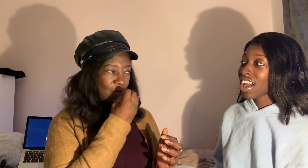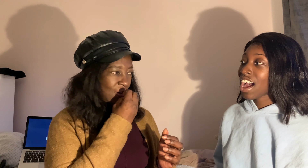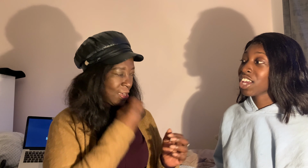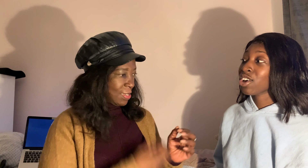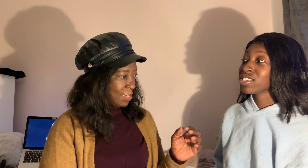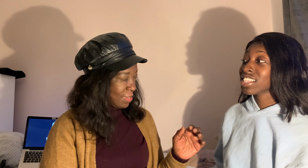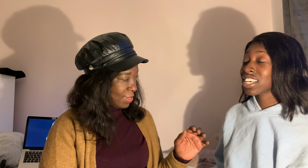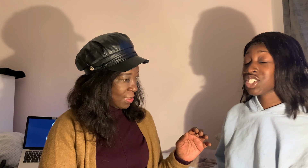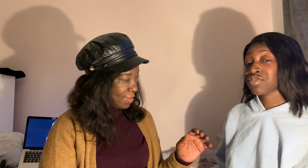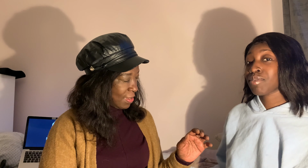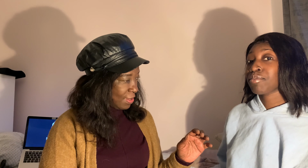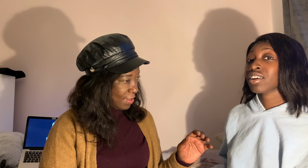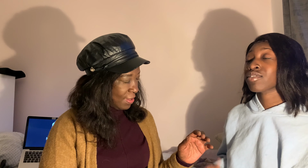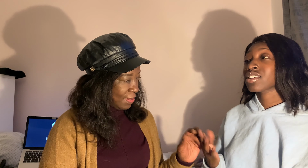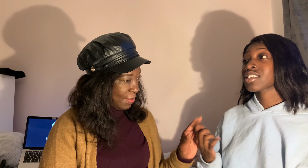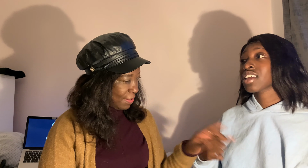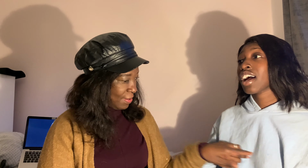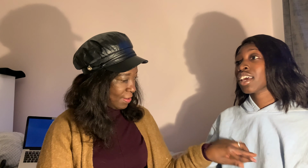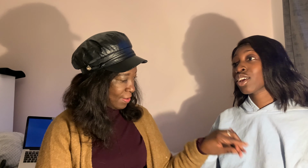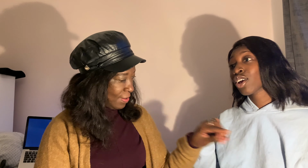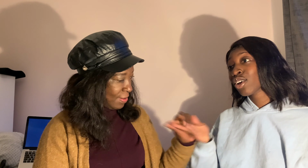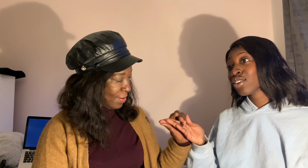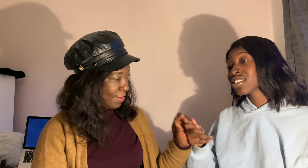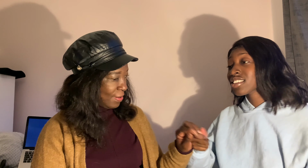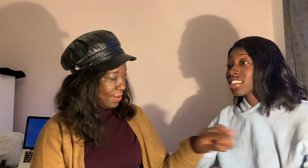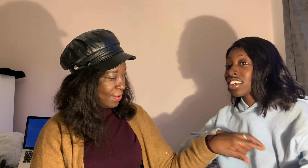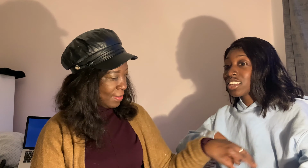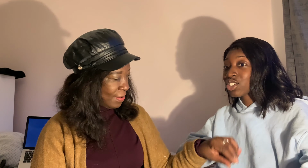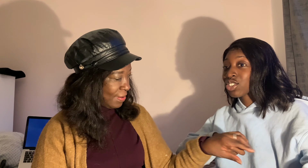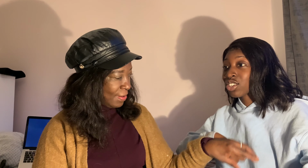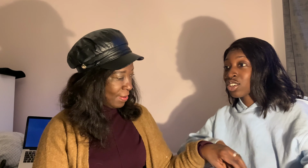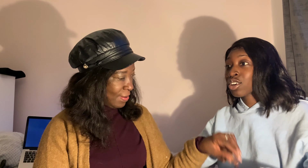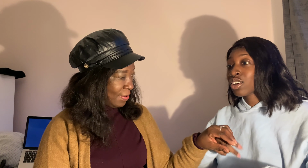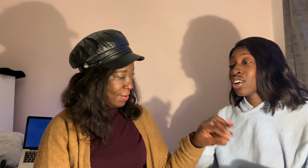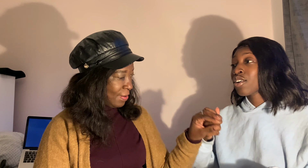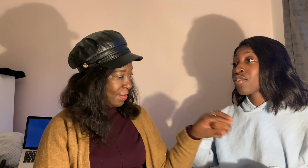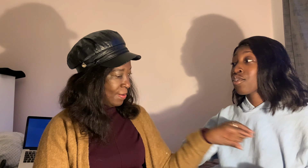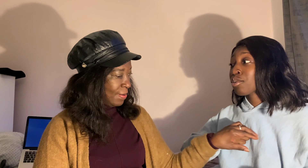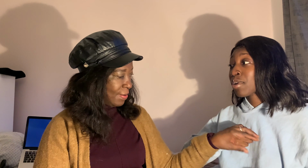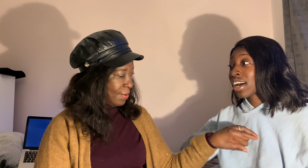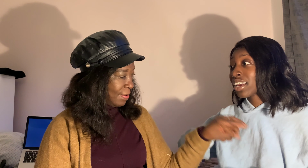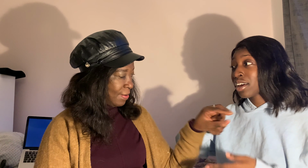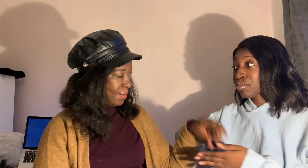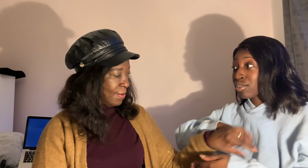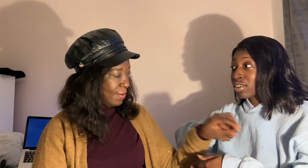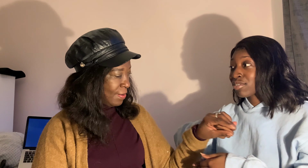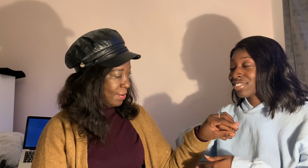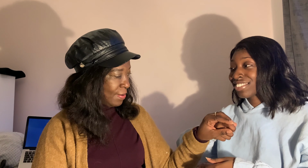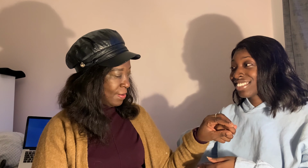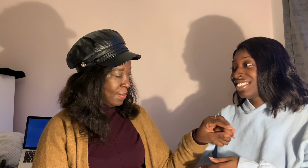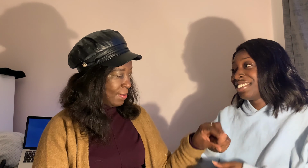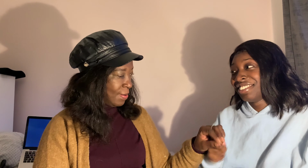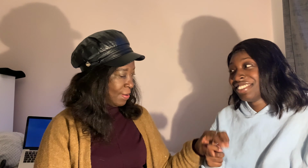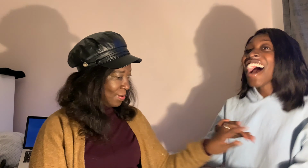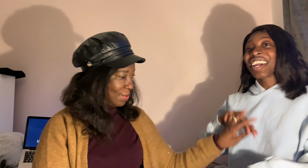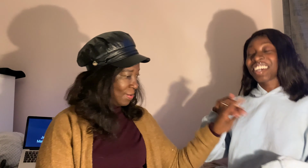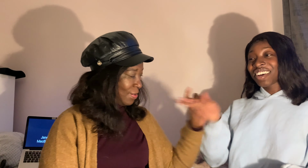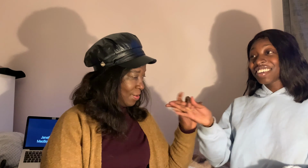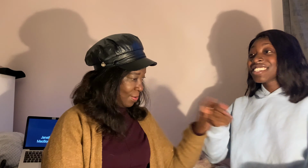I go to the kitchen for my breakfast. I go to the kitchen for my breakfast. I go to